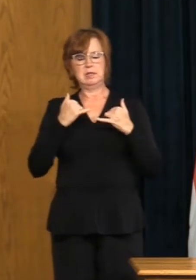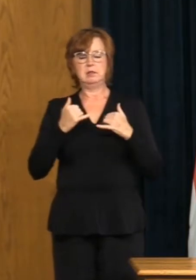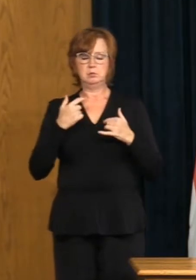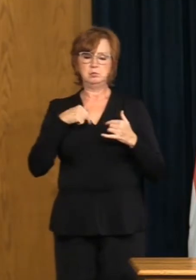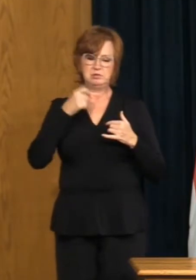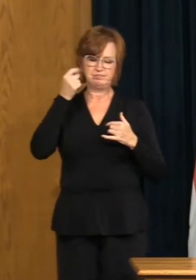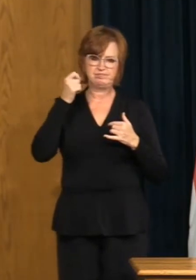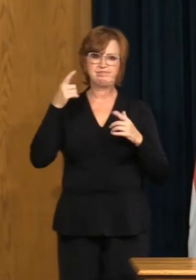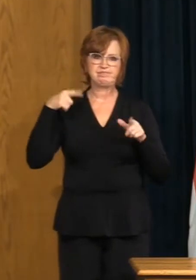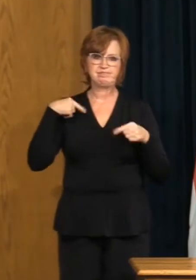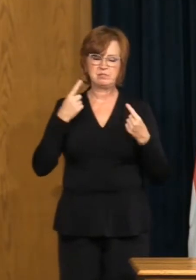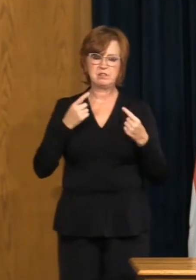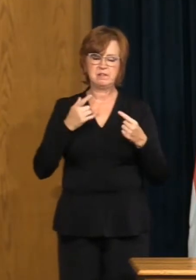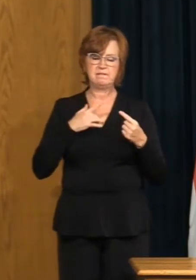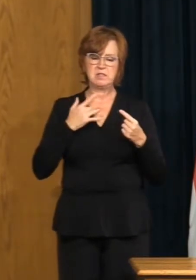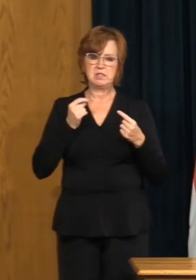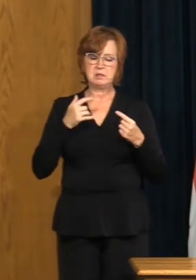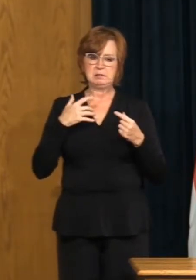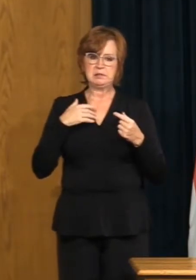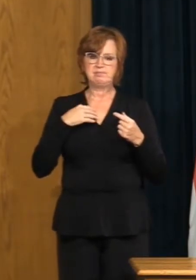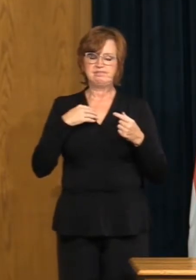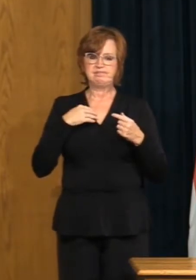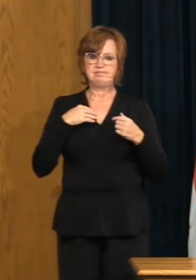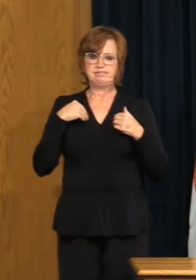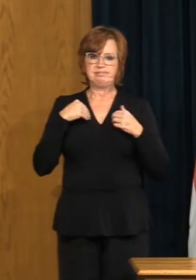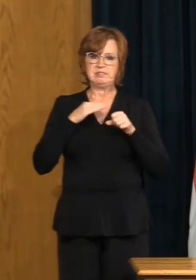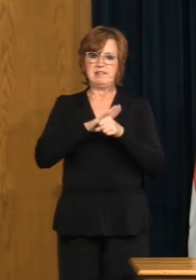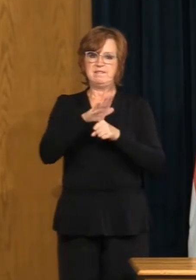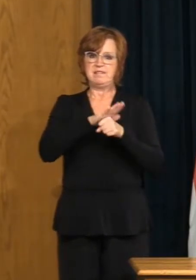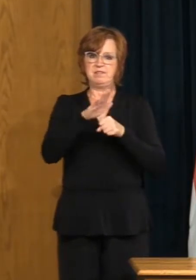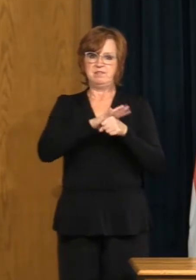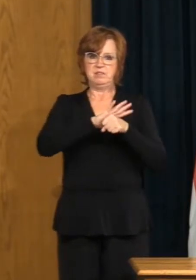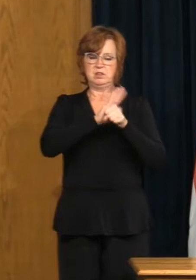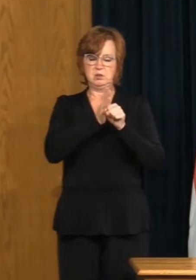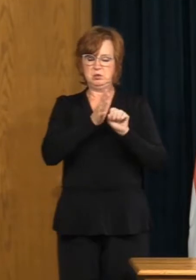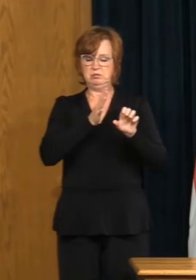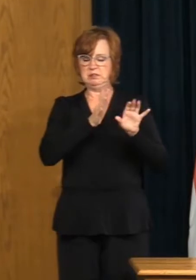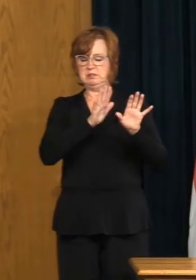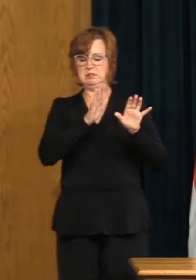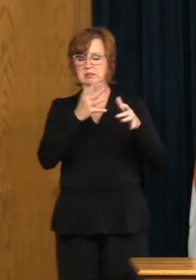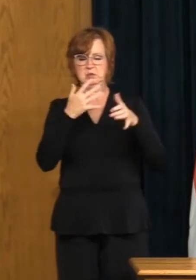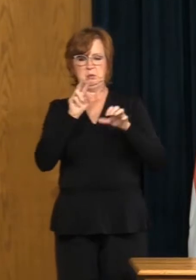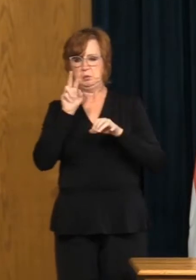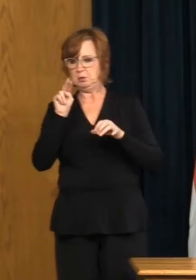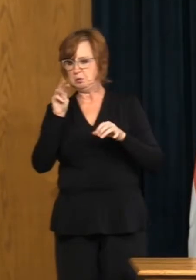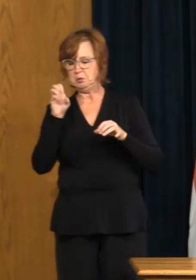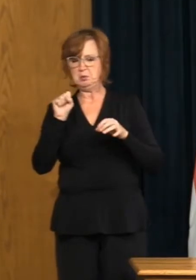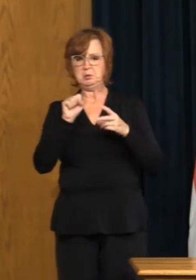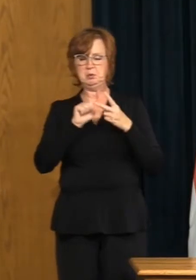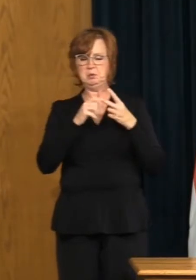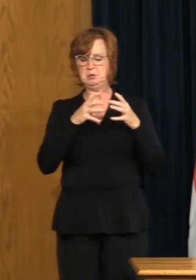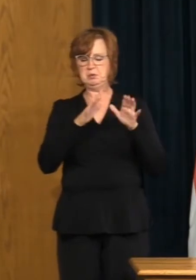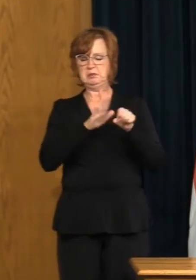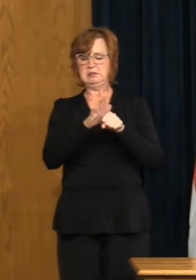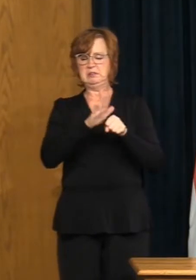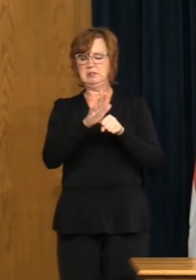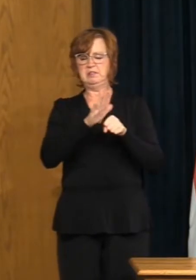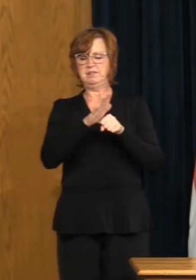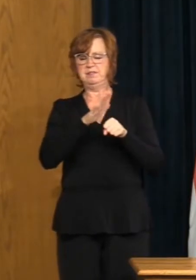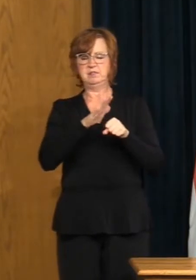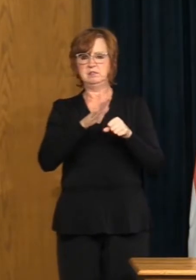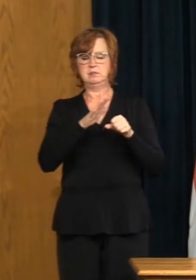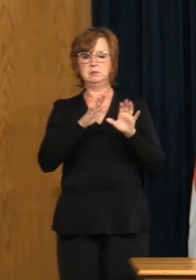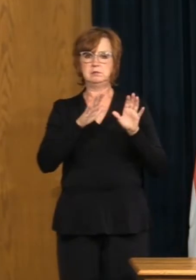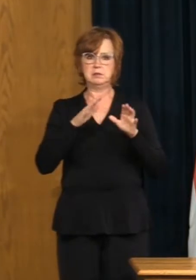though we've had, for the most part, a very nice summer, we've had low transmission rates, we've been able to enjoy the summer, we need to recognize